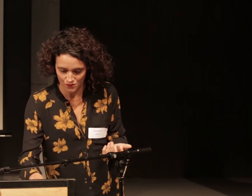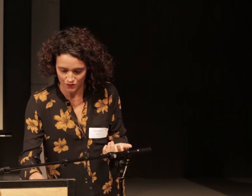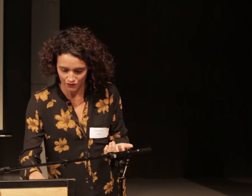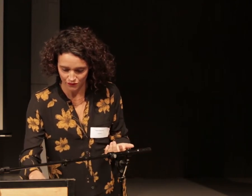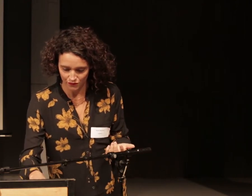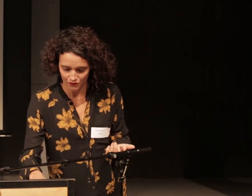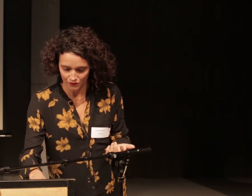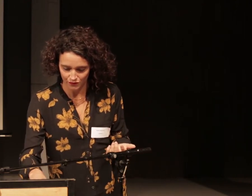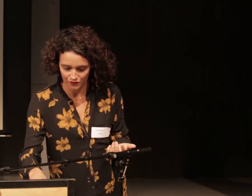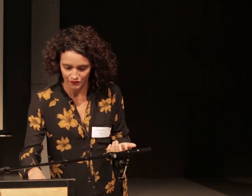That.